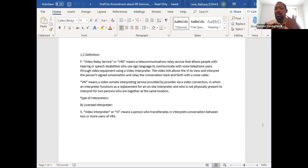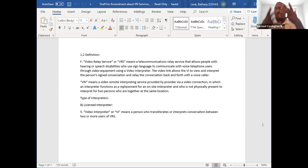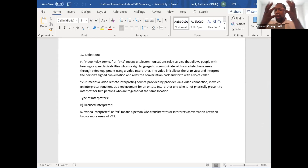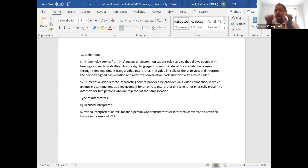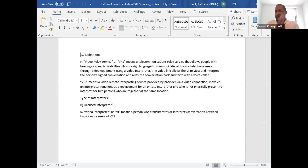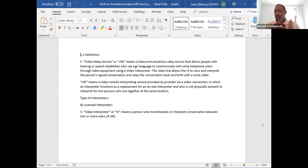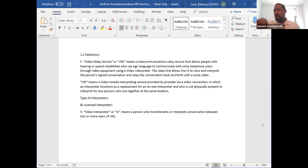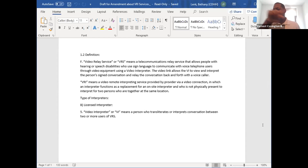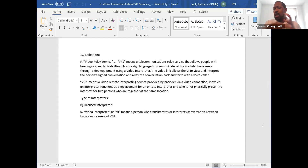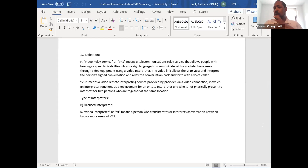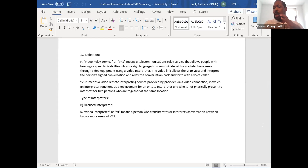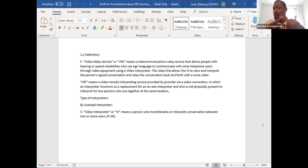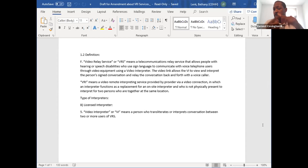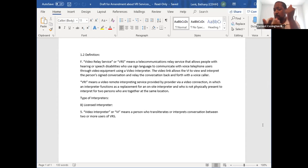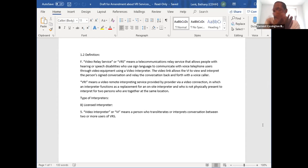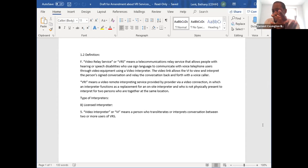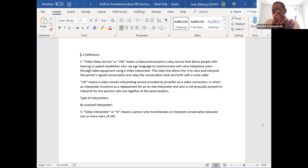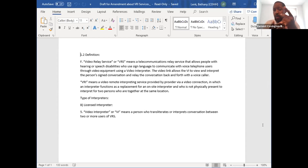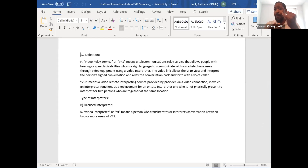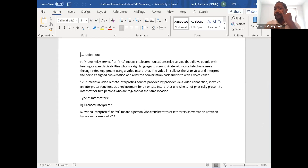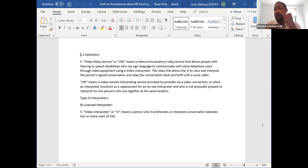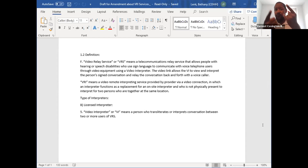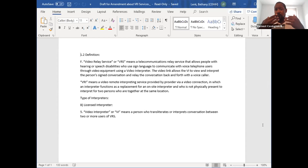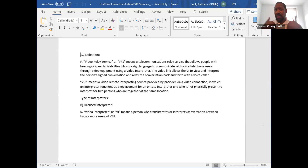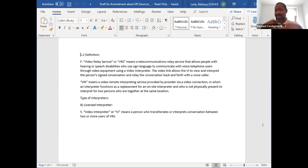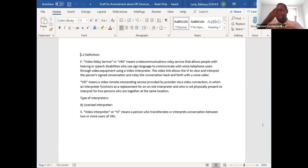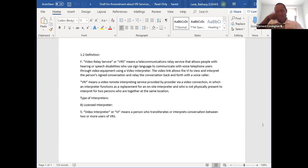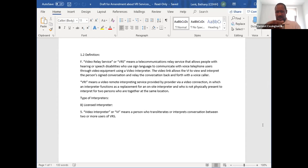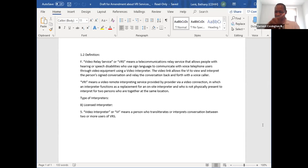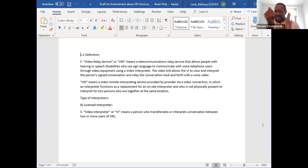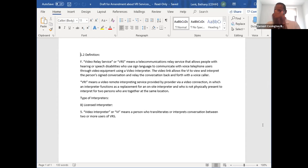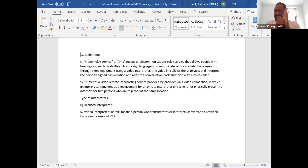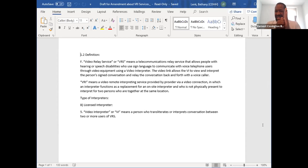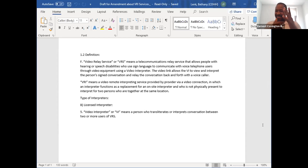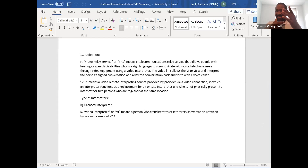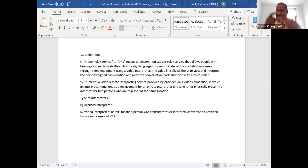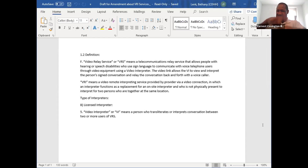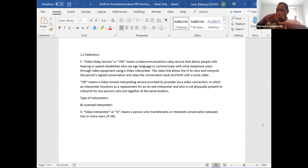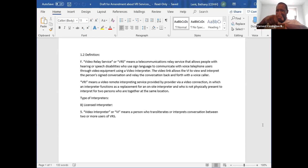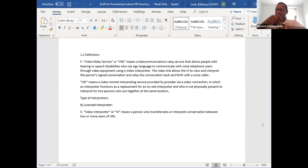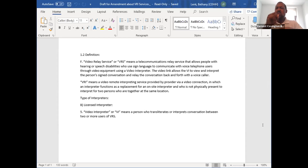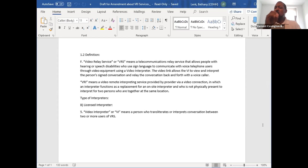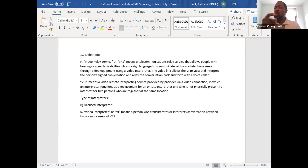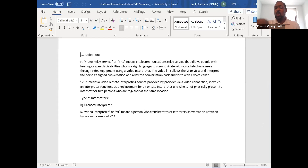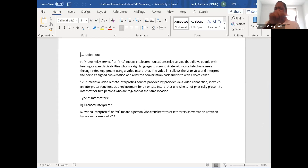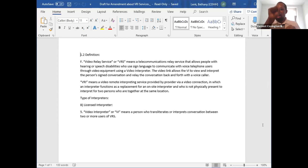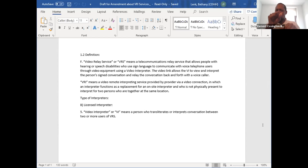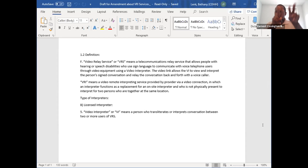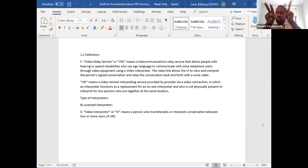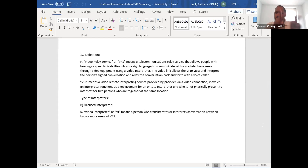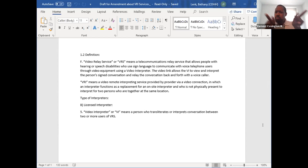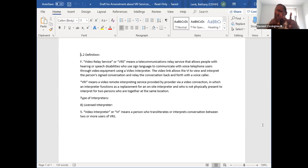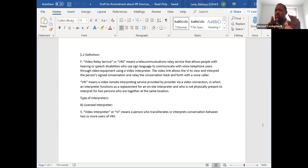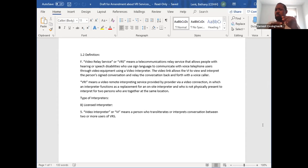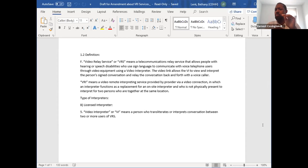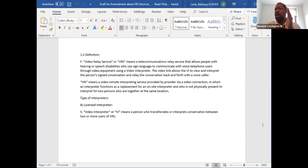socially distancing and whatever, they can't meet in person, they need VRI. So I'd like the commissioner's approval. I know